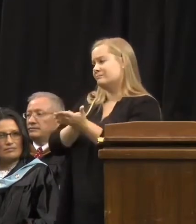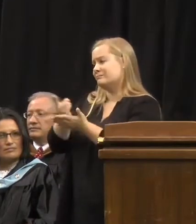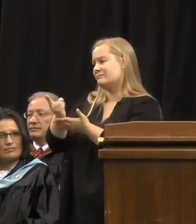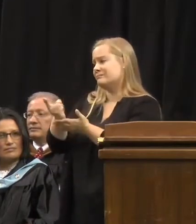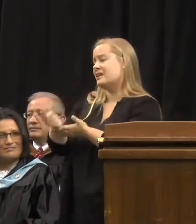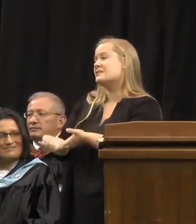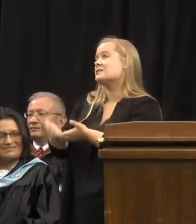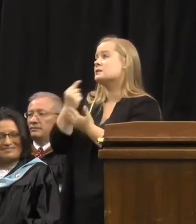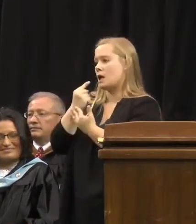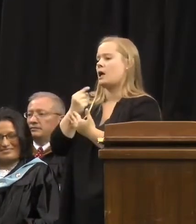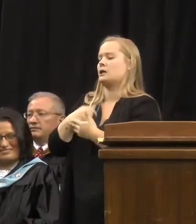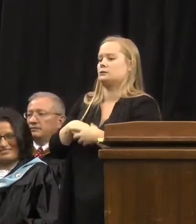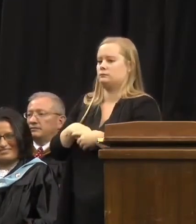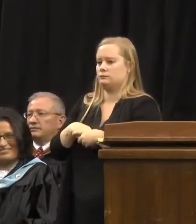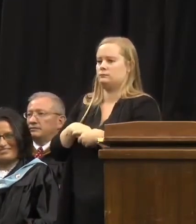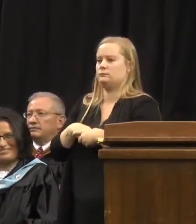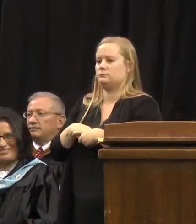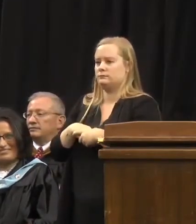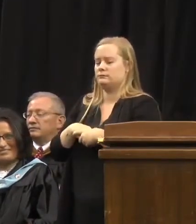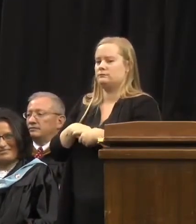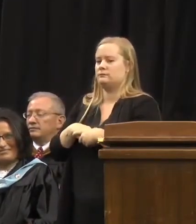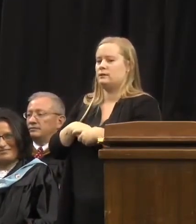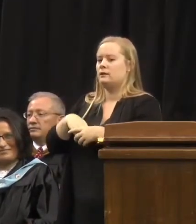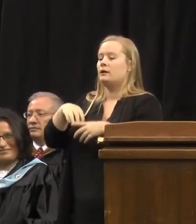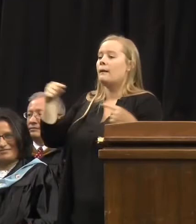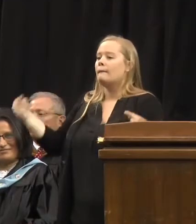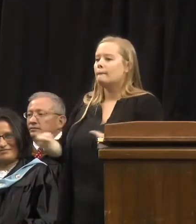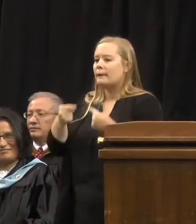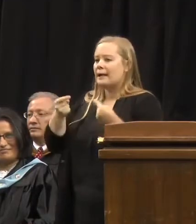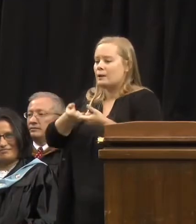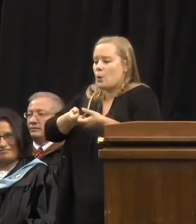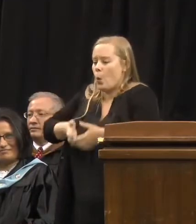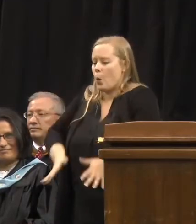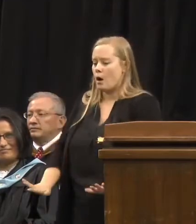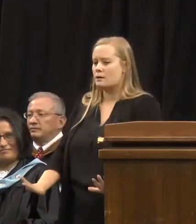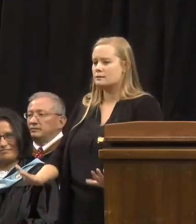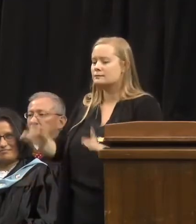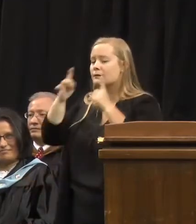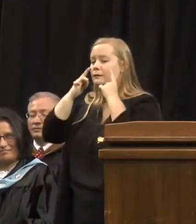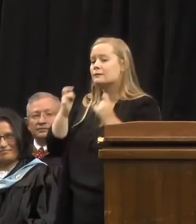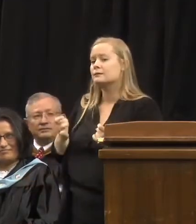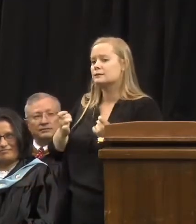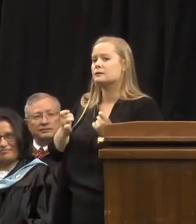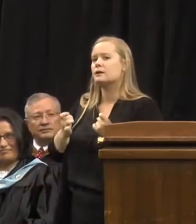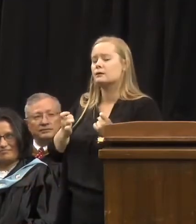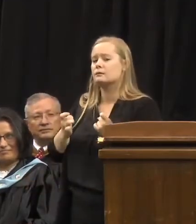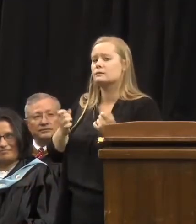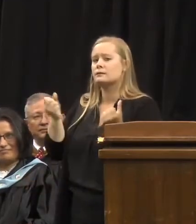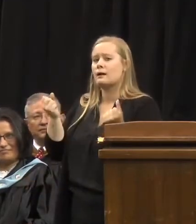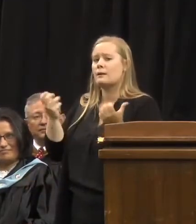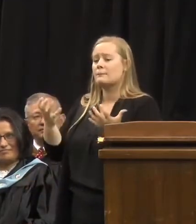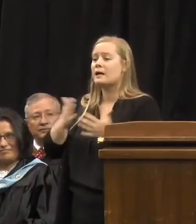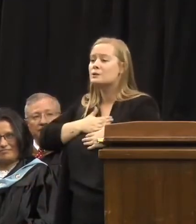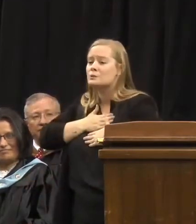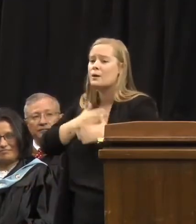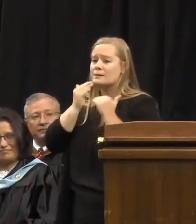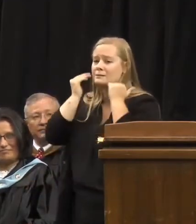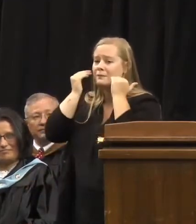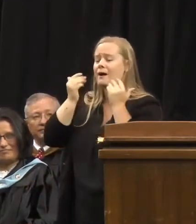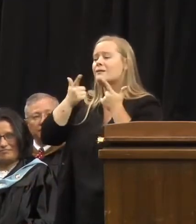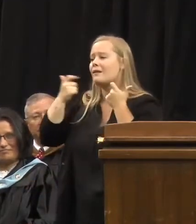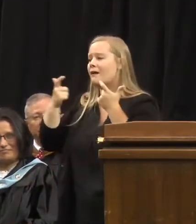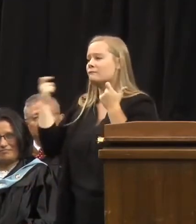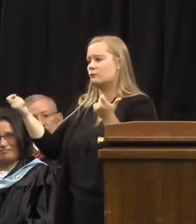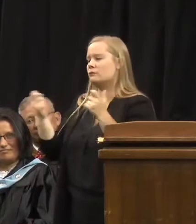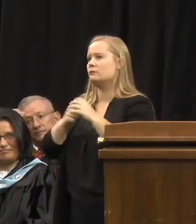can suck. Pain, loss, tears, along with joys, smiles, and